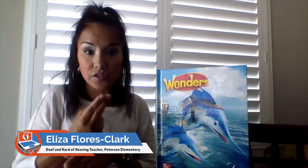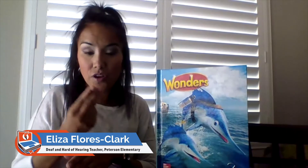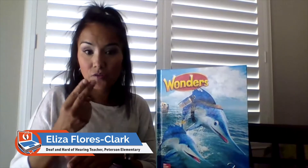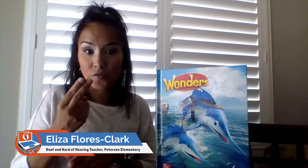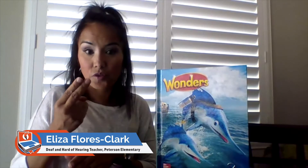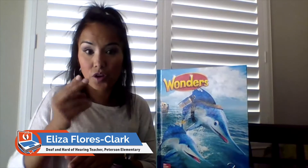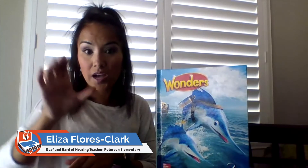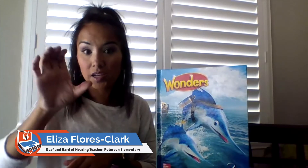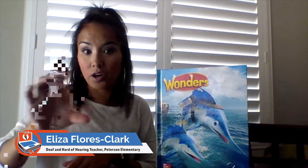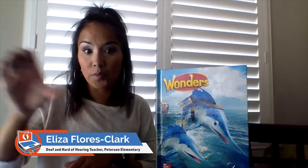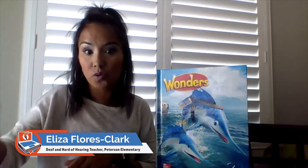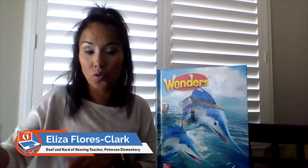for